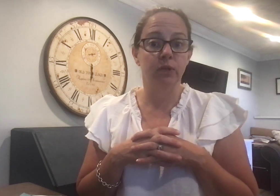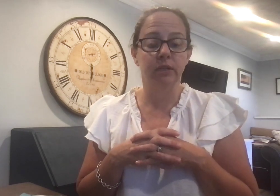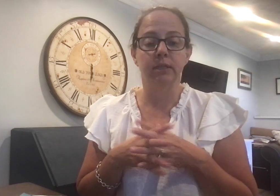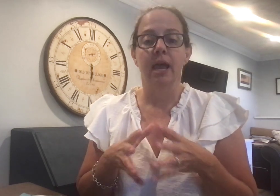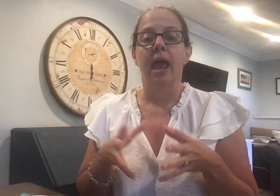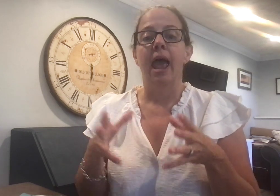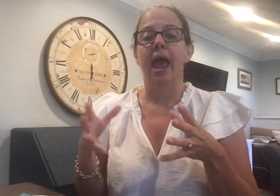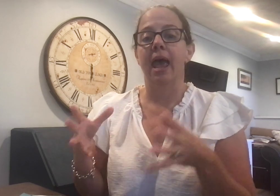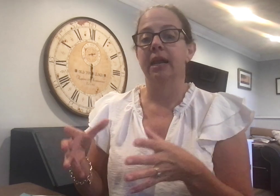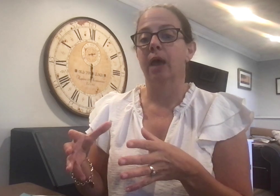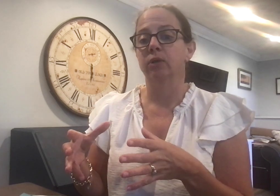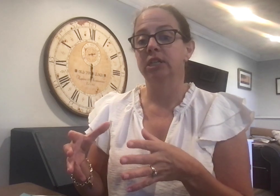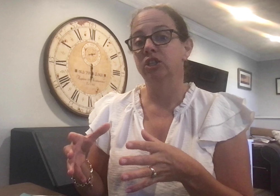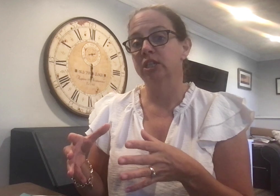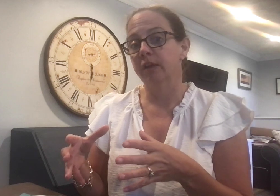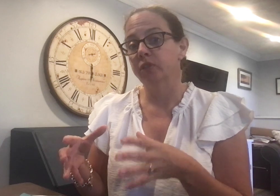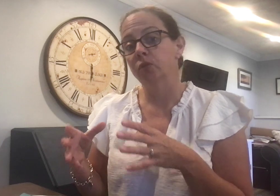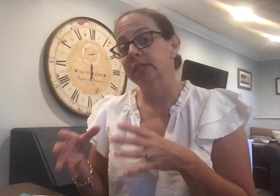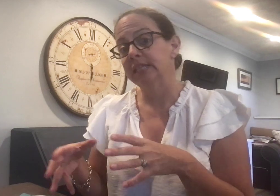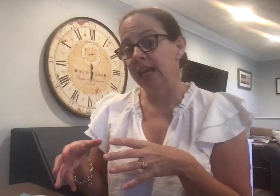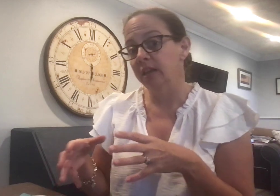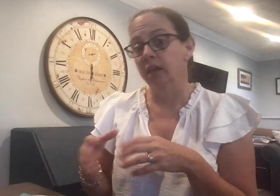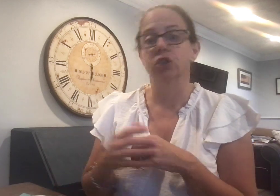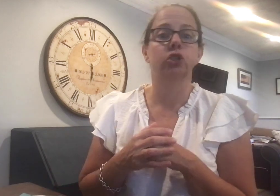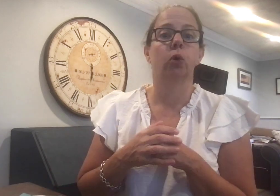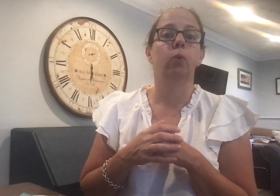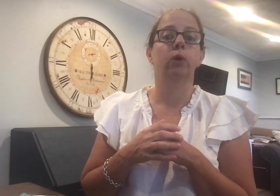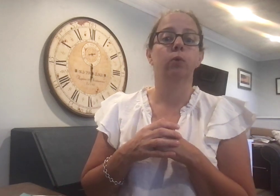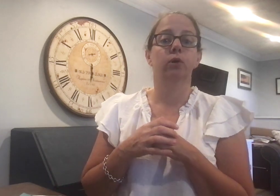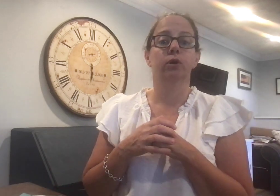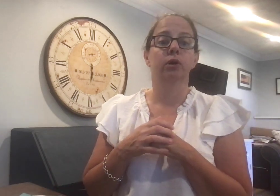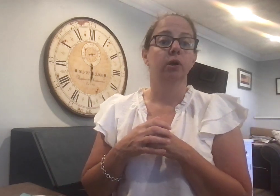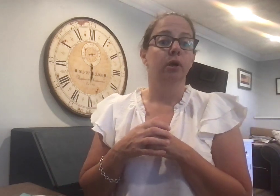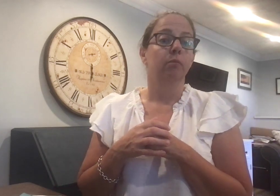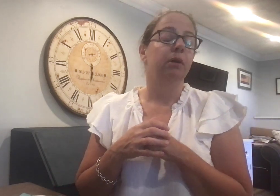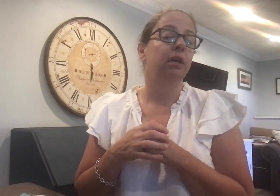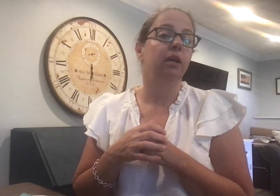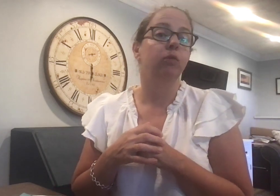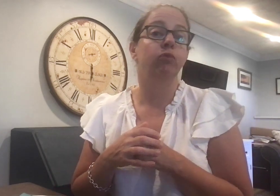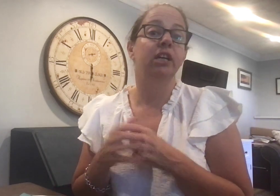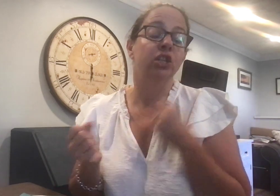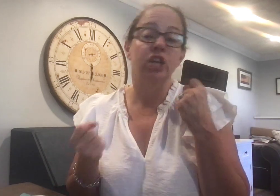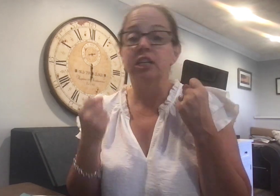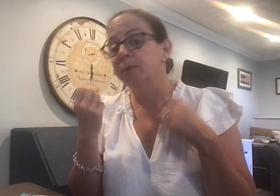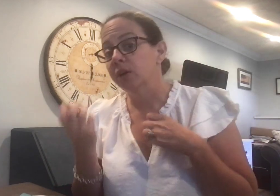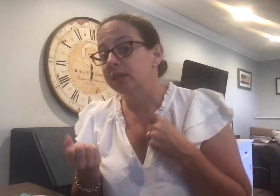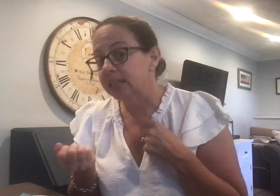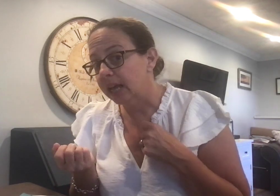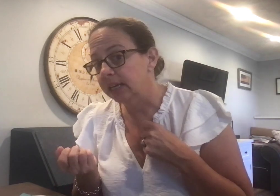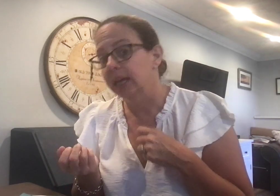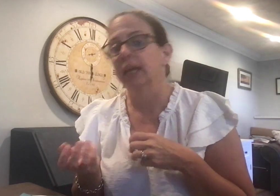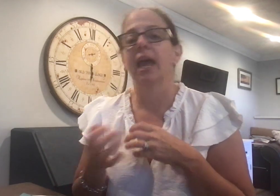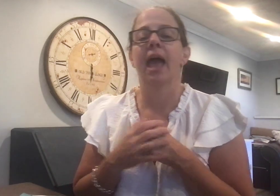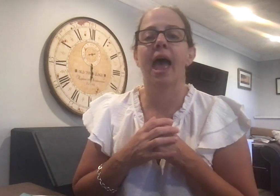students, and I would teach the deaf students English. So we would be reading Shakespeare and signing